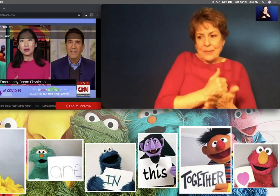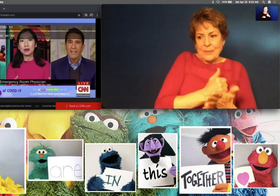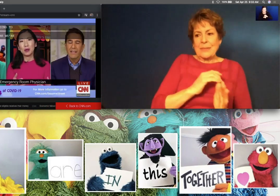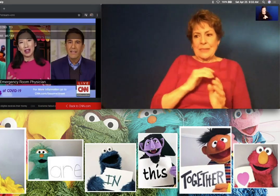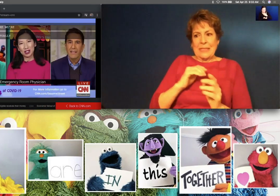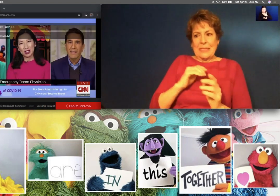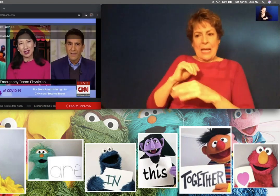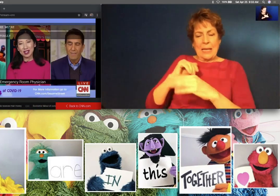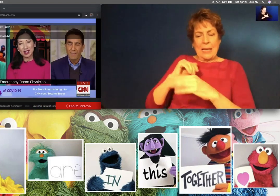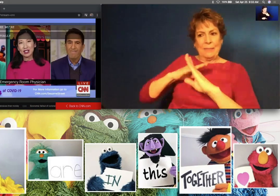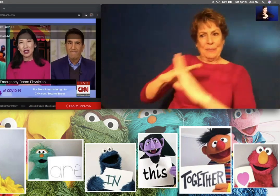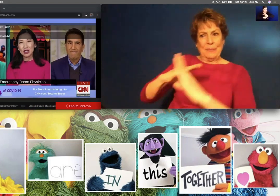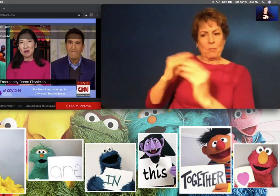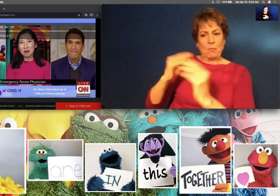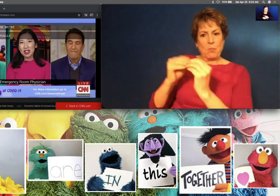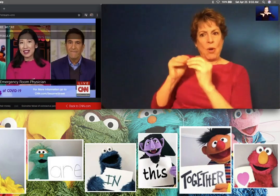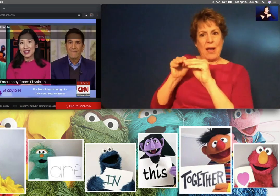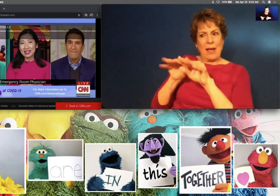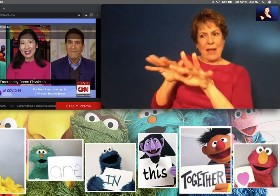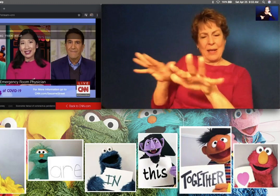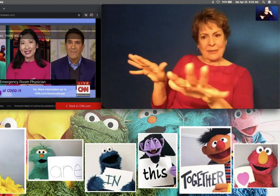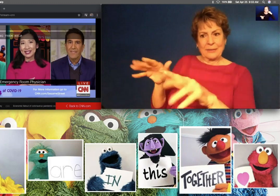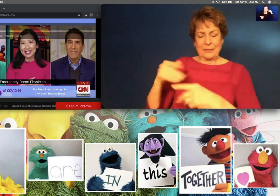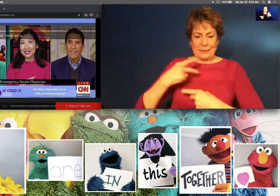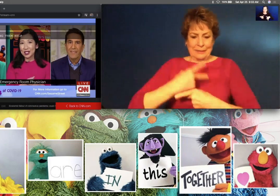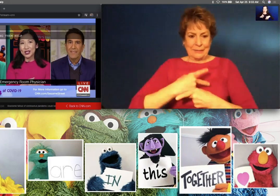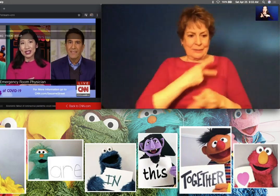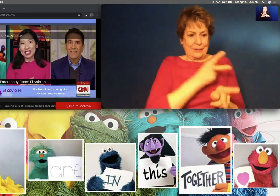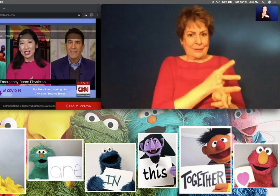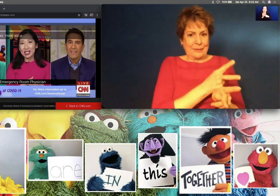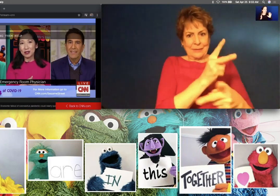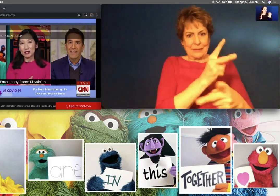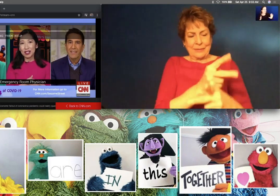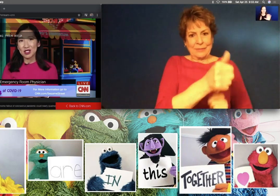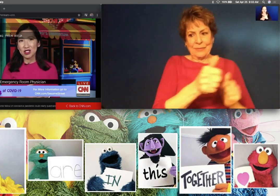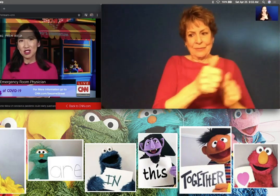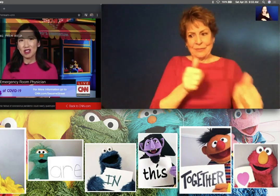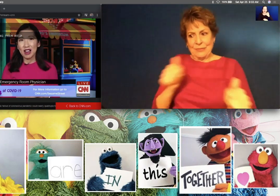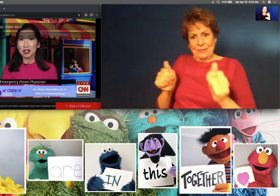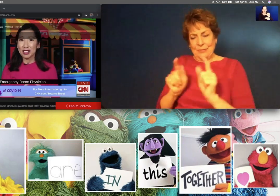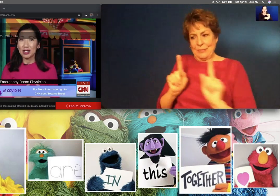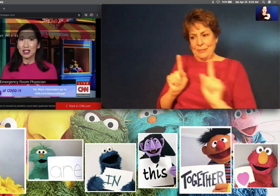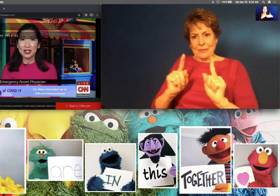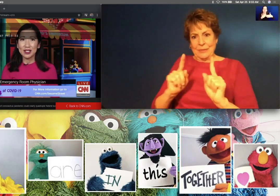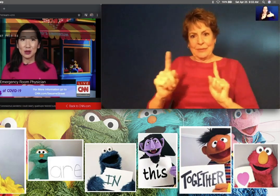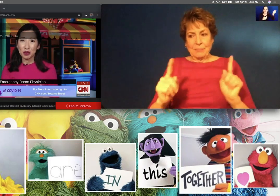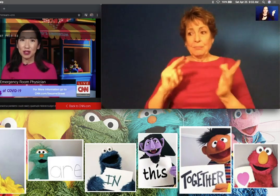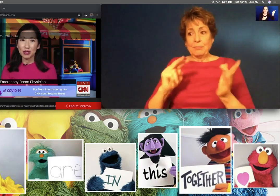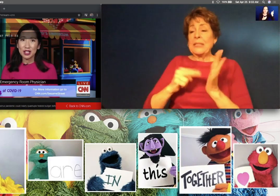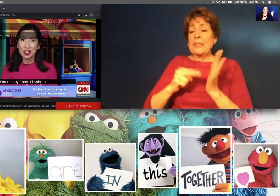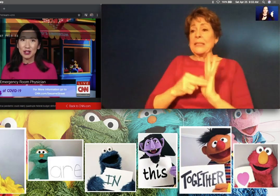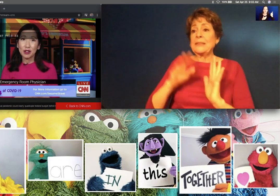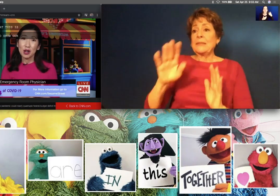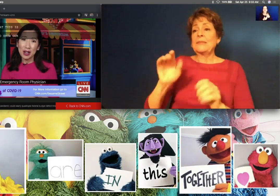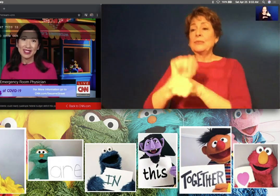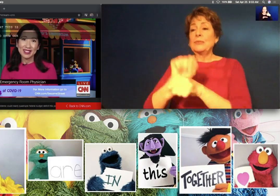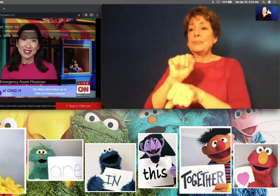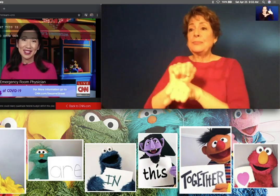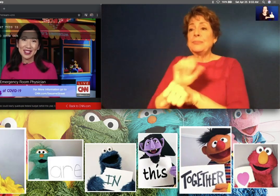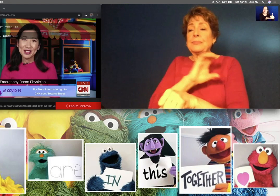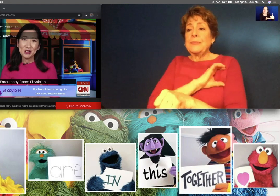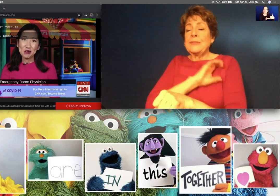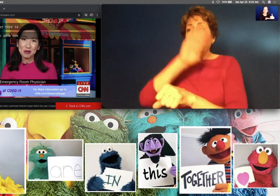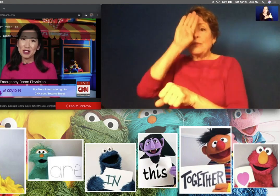helping them help others. So, and I think that this is also a time for us to show our love and support for our